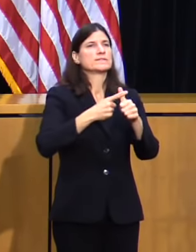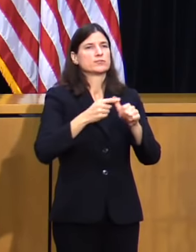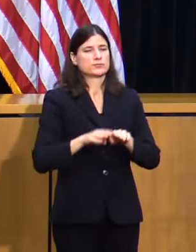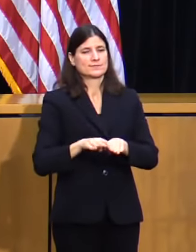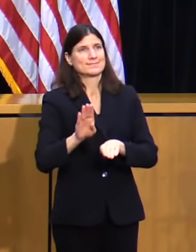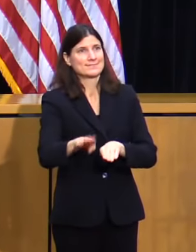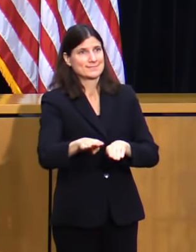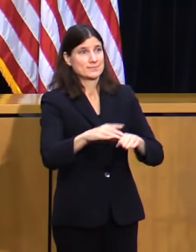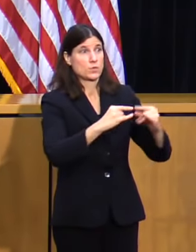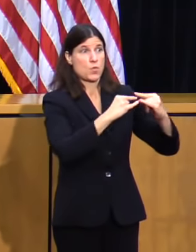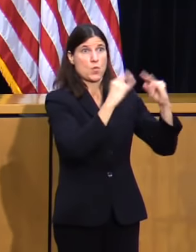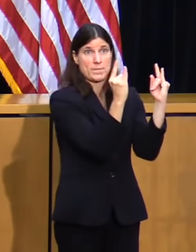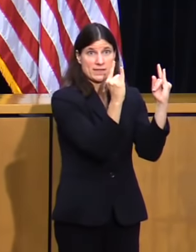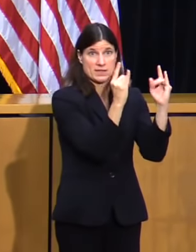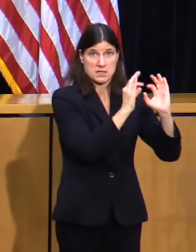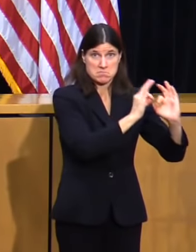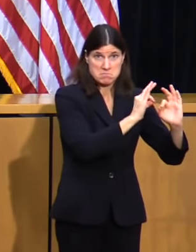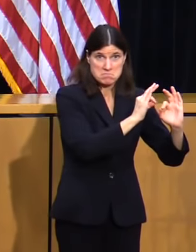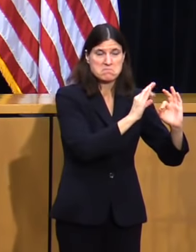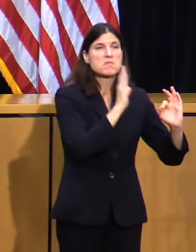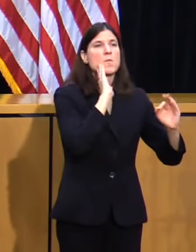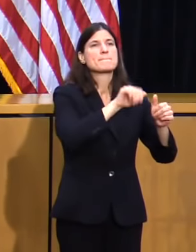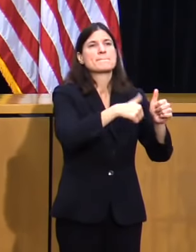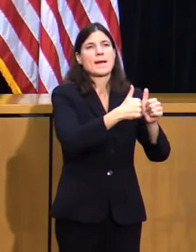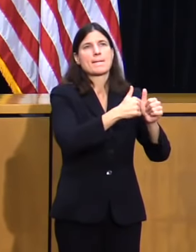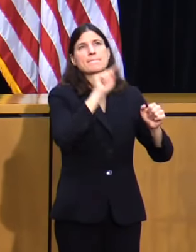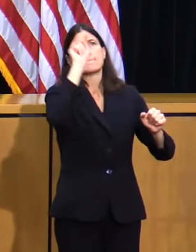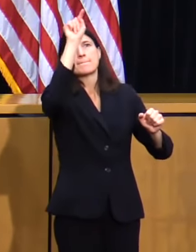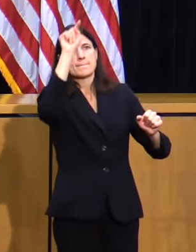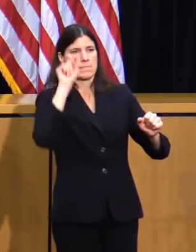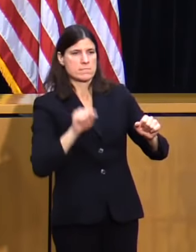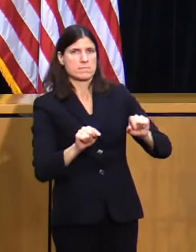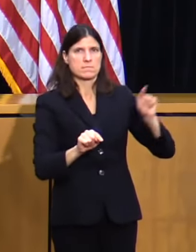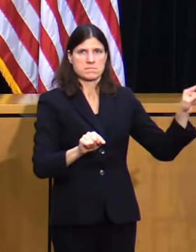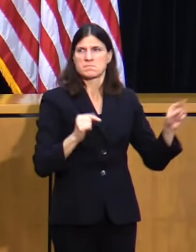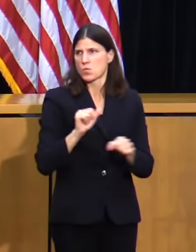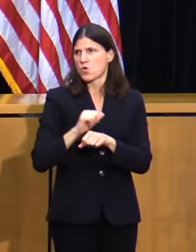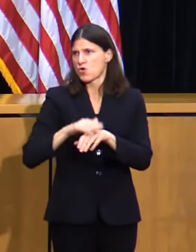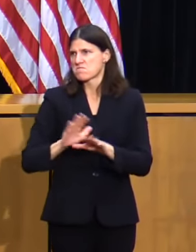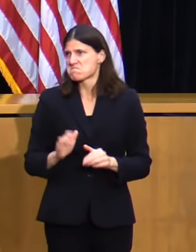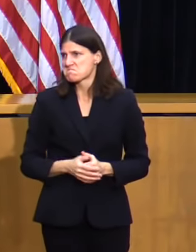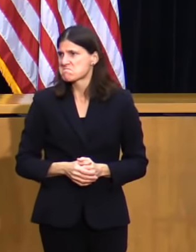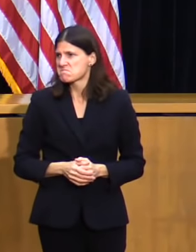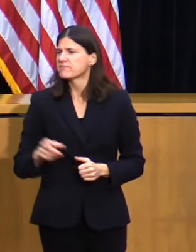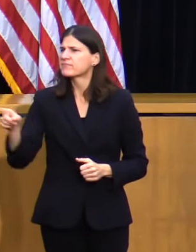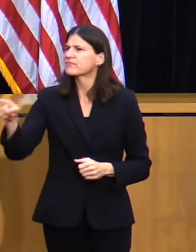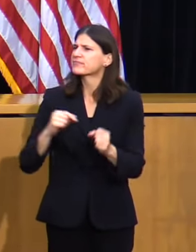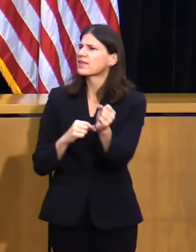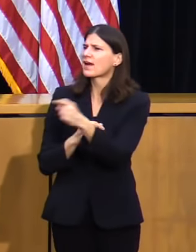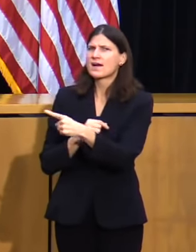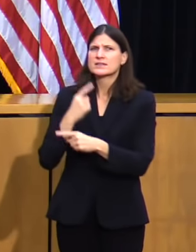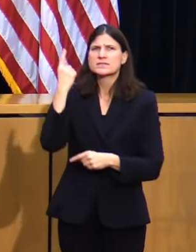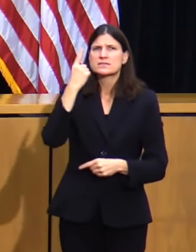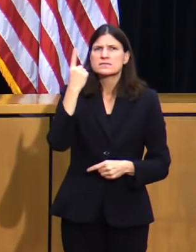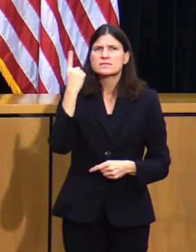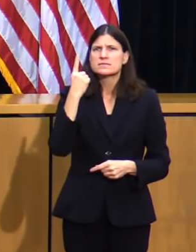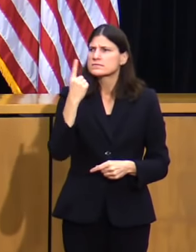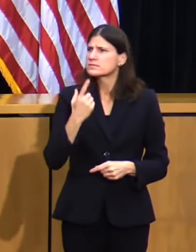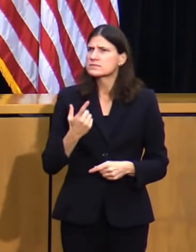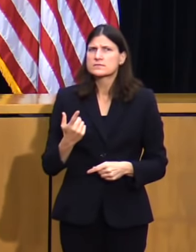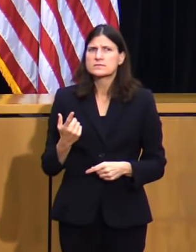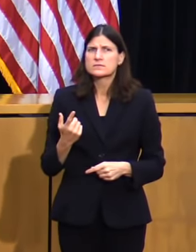we have the ability to do it and do it right. Are you still thinking that you will not need to close down businesses, segments like gyms